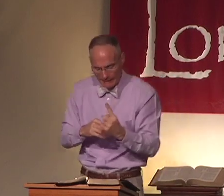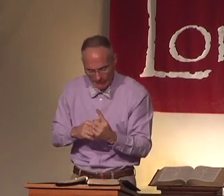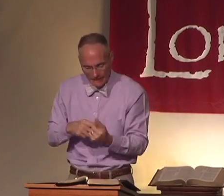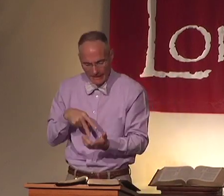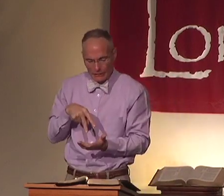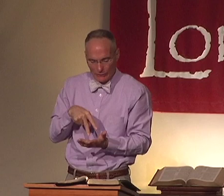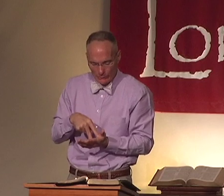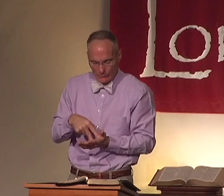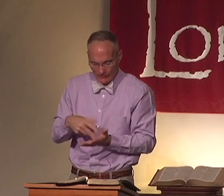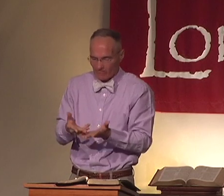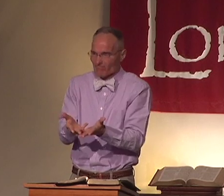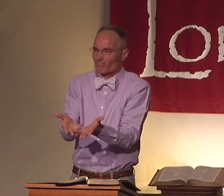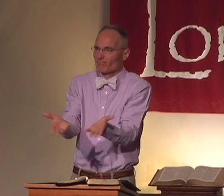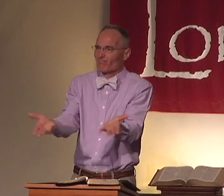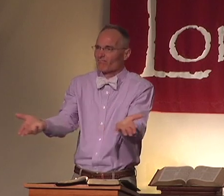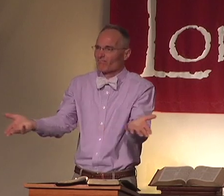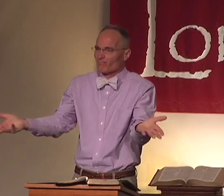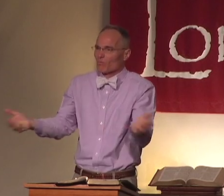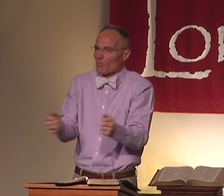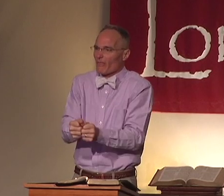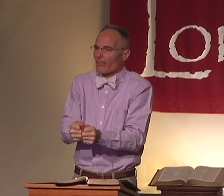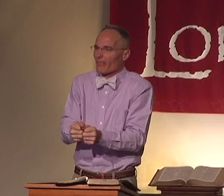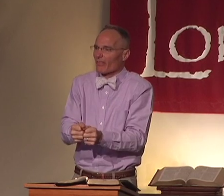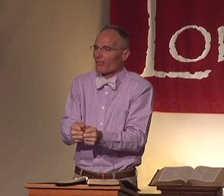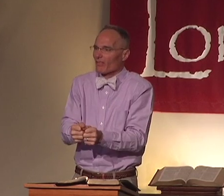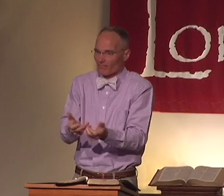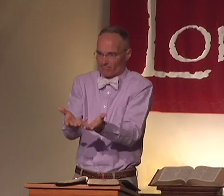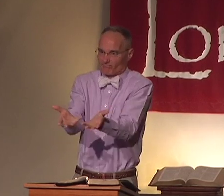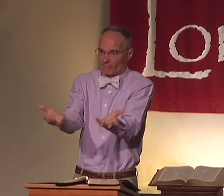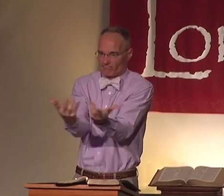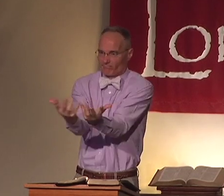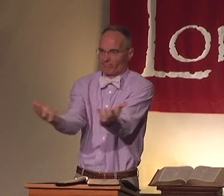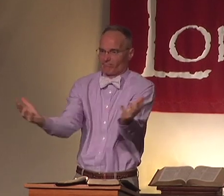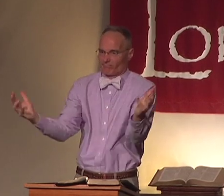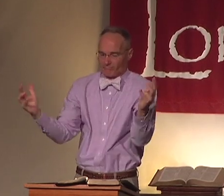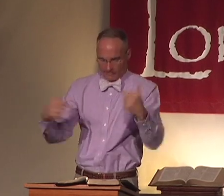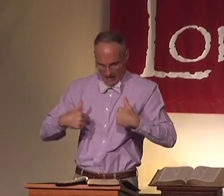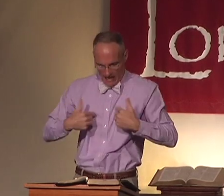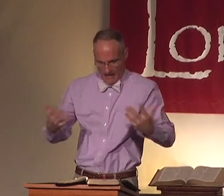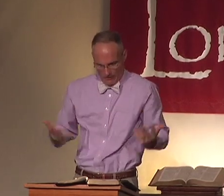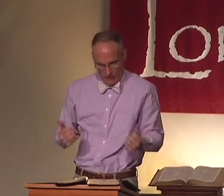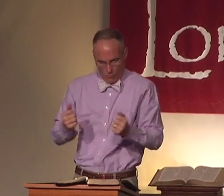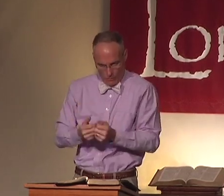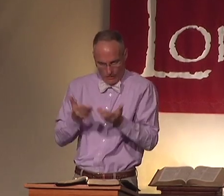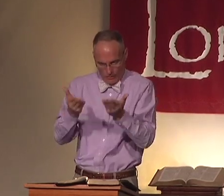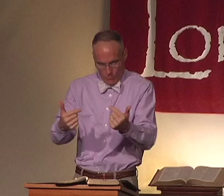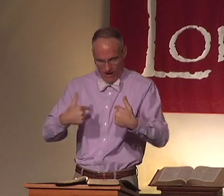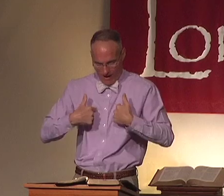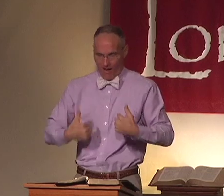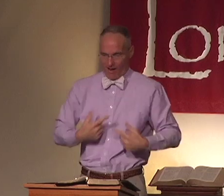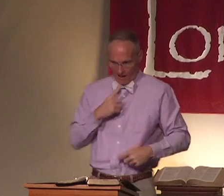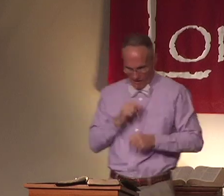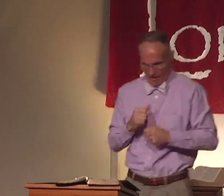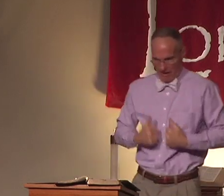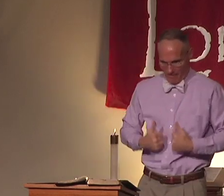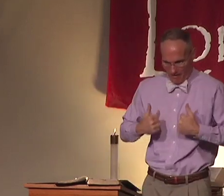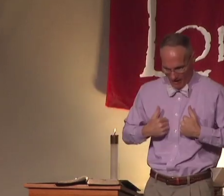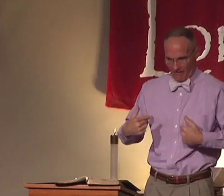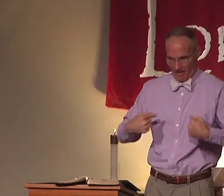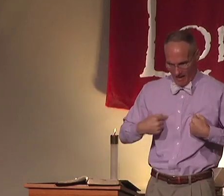Jesus came, and he stood there with them, with the disciples. And he said, I am here with you. I